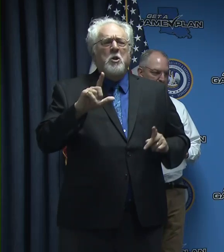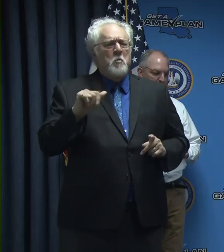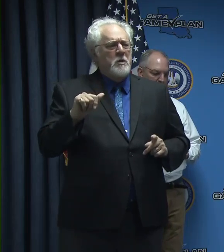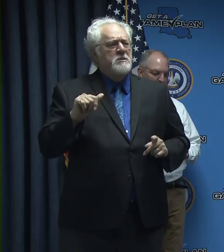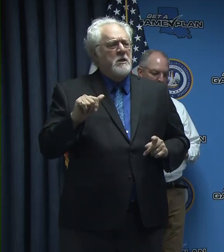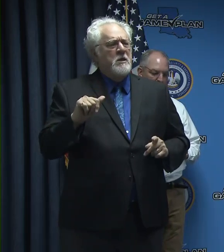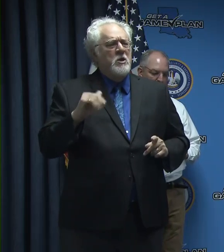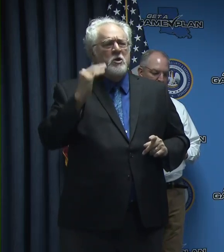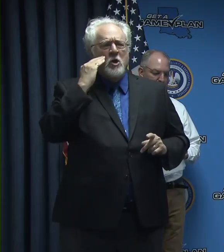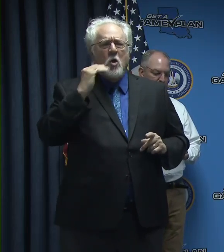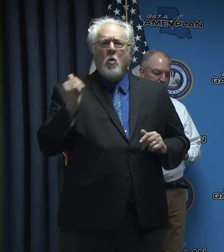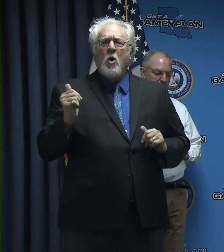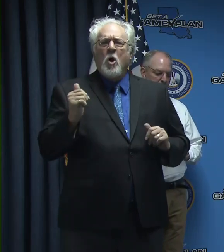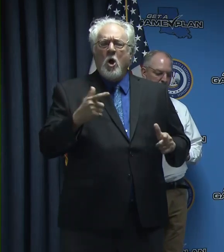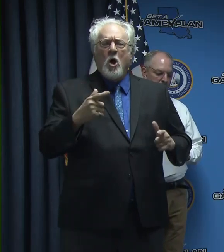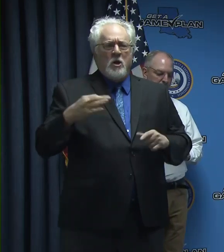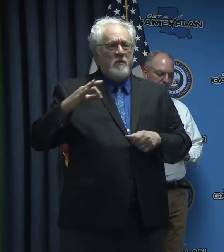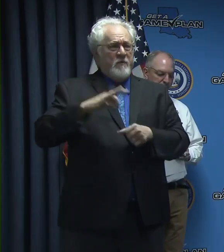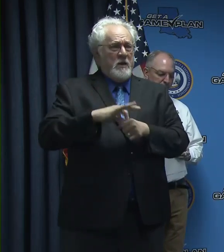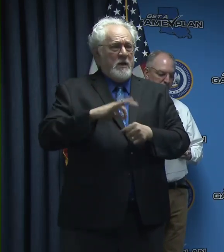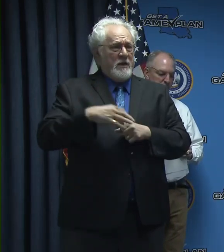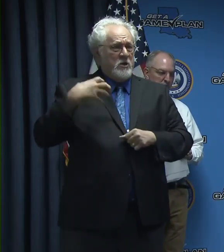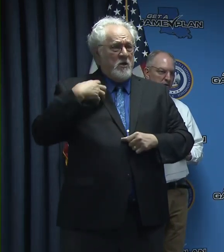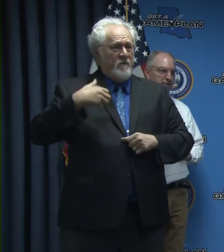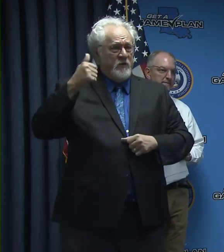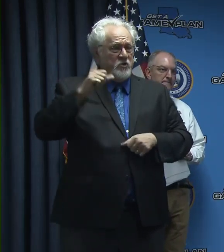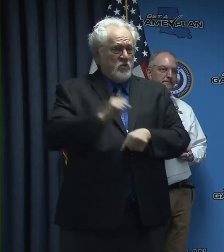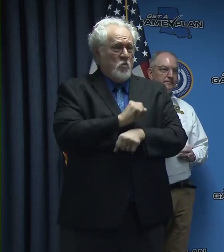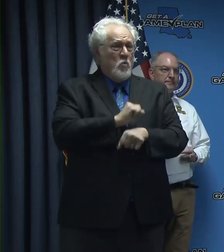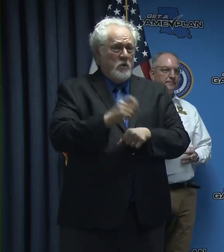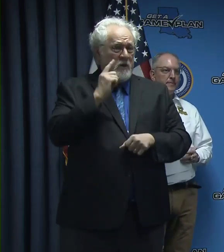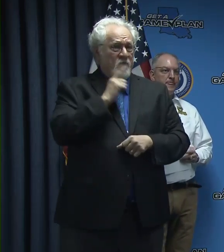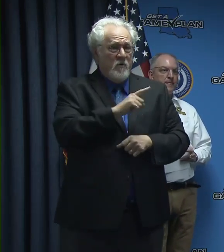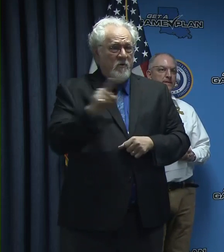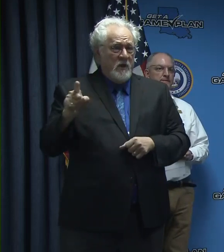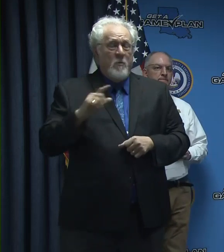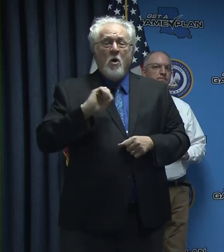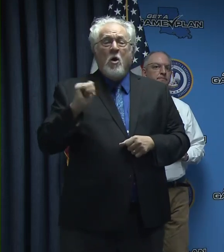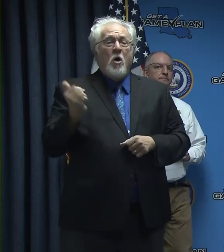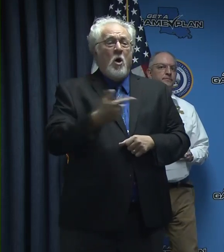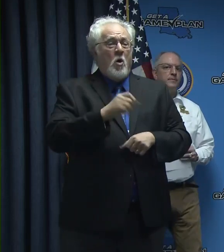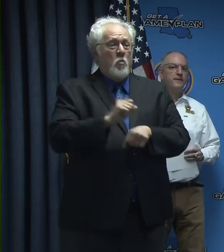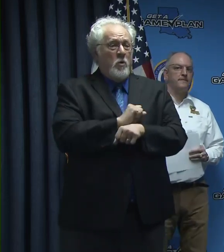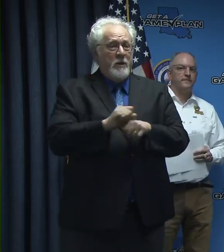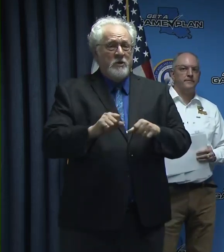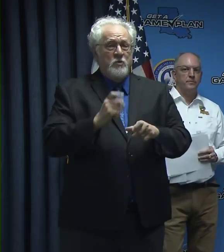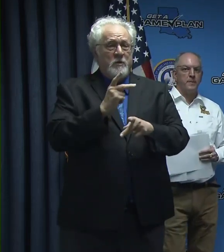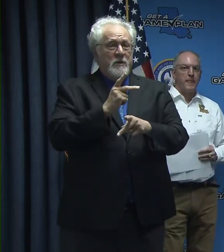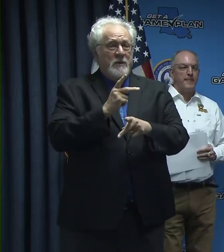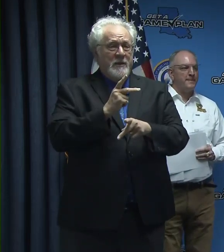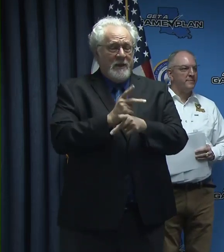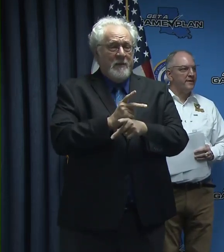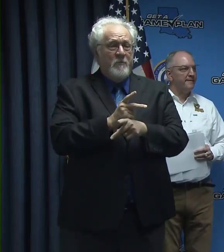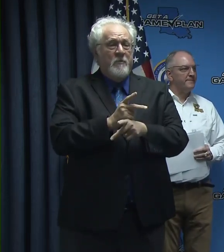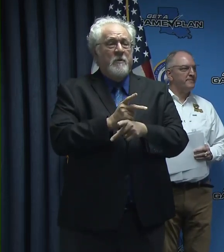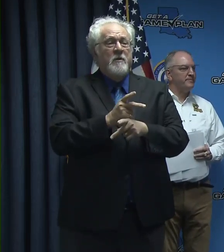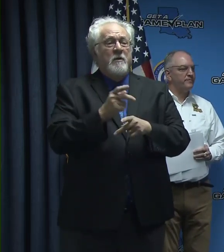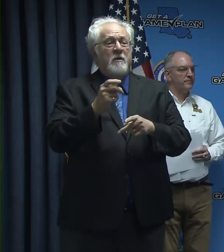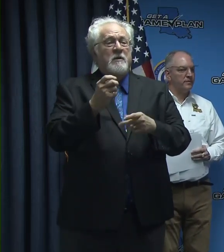know that all of their elected officials are working on their behalf, and all are working to keep them